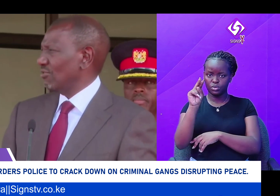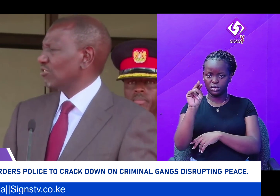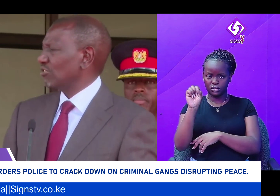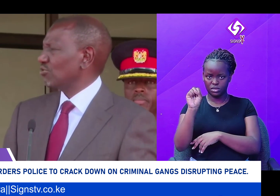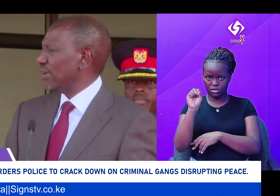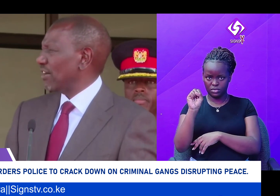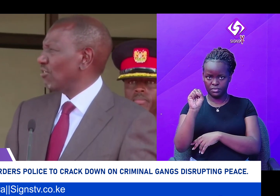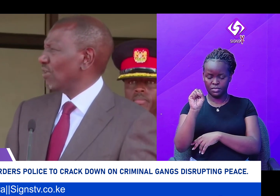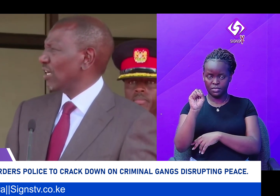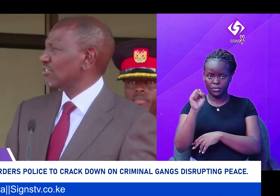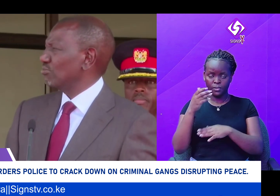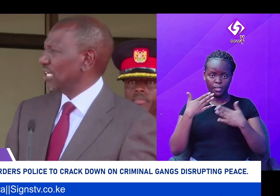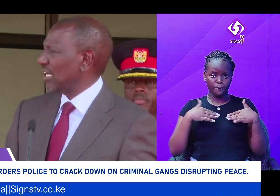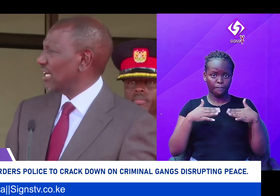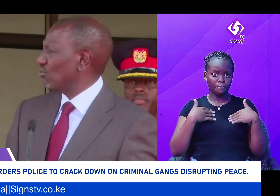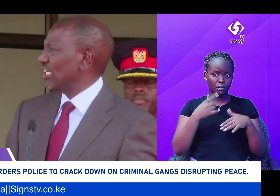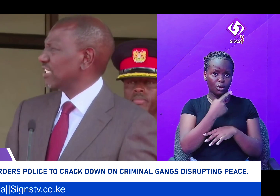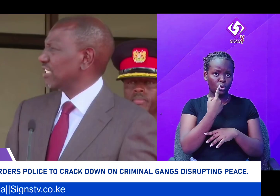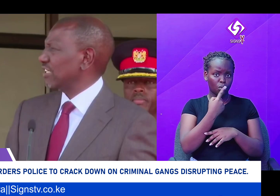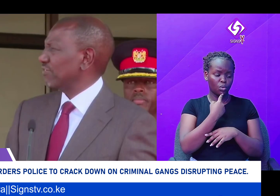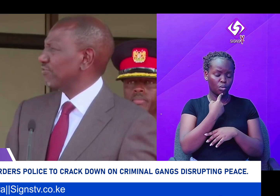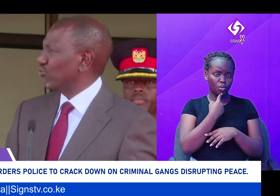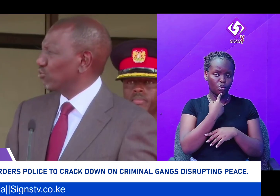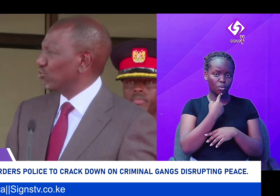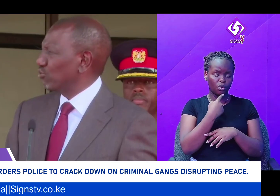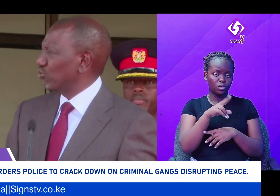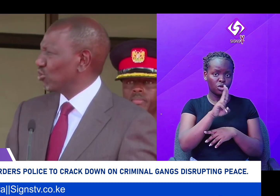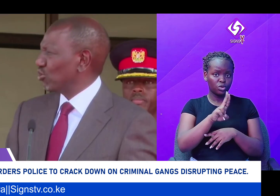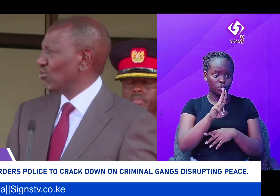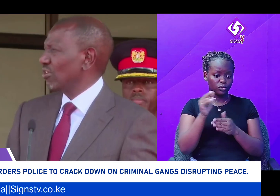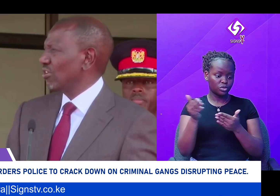watu ambao wanatumika kuleta fujo,